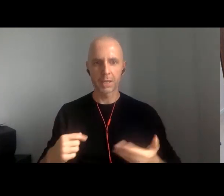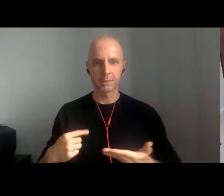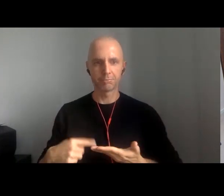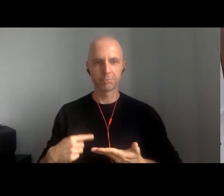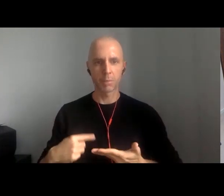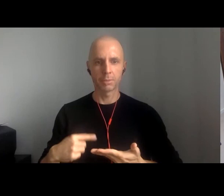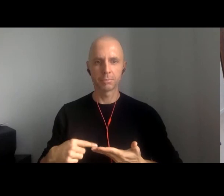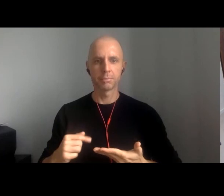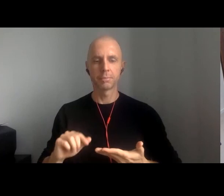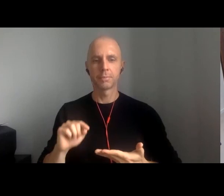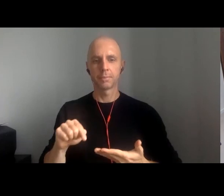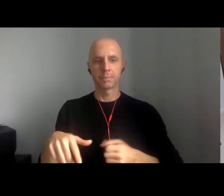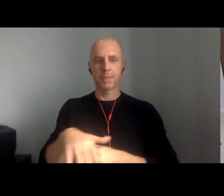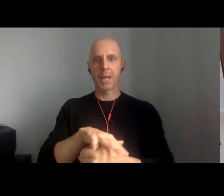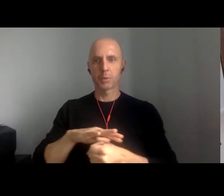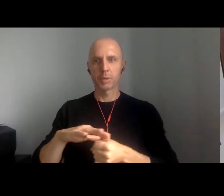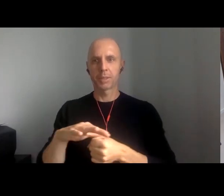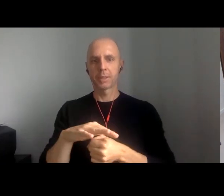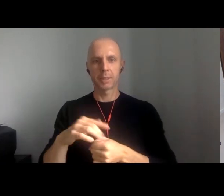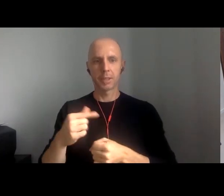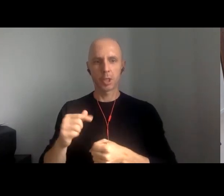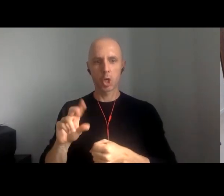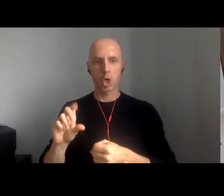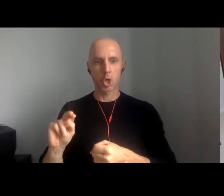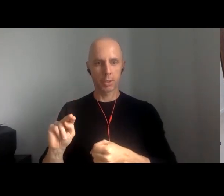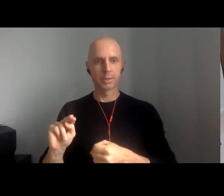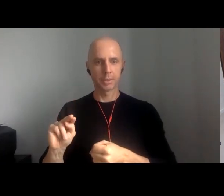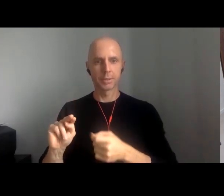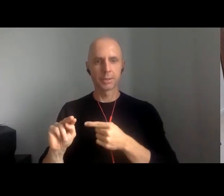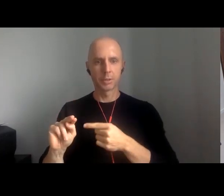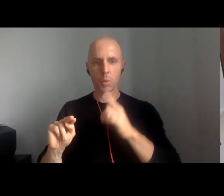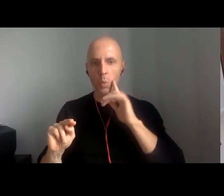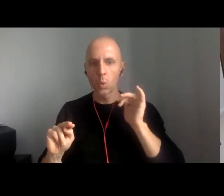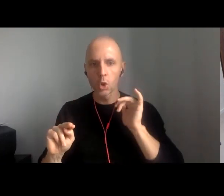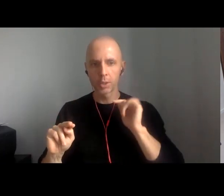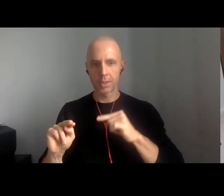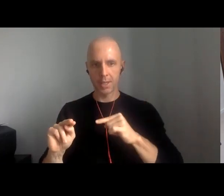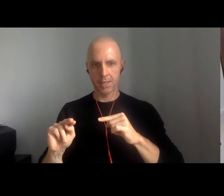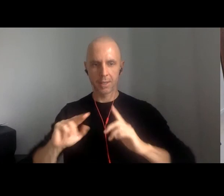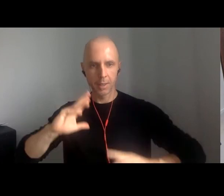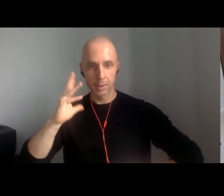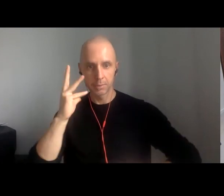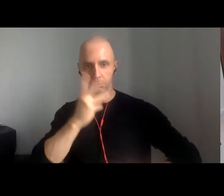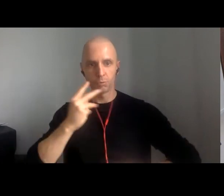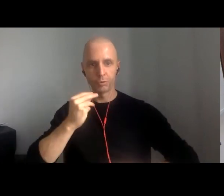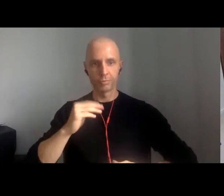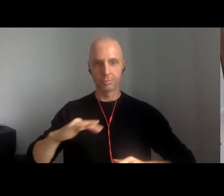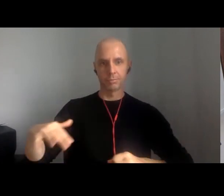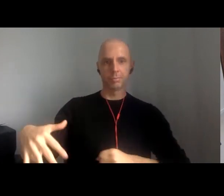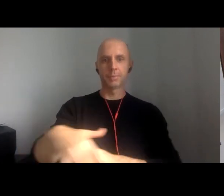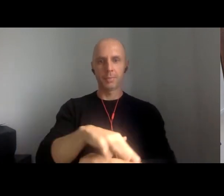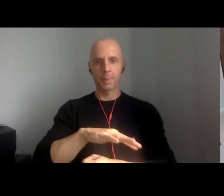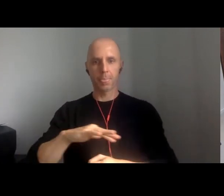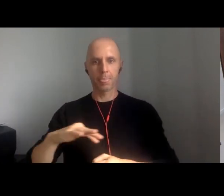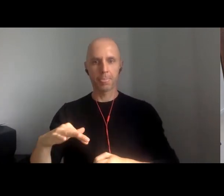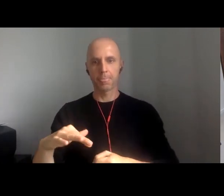aspect of the garden design will be inspired by the planting of Lowther and Latham, two of